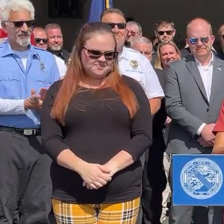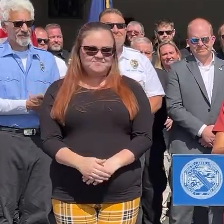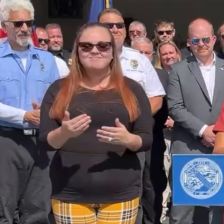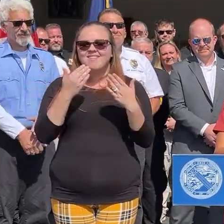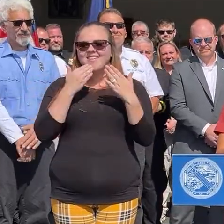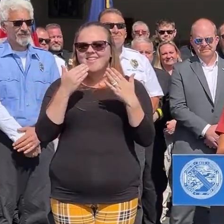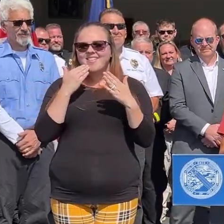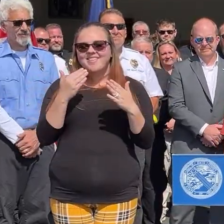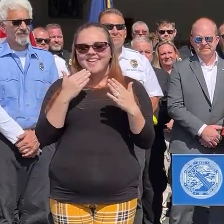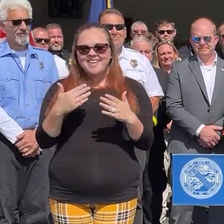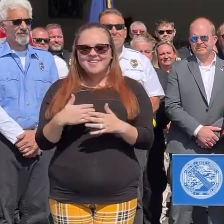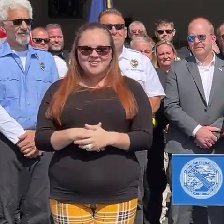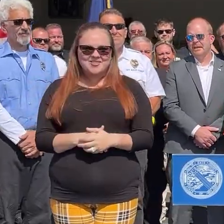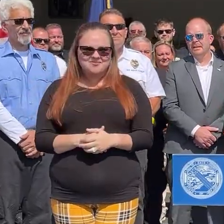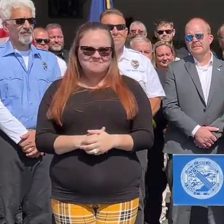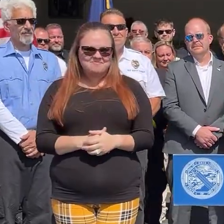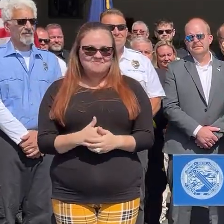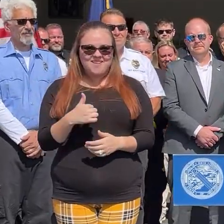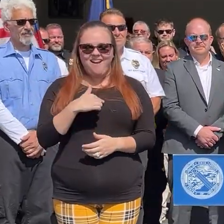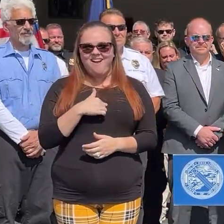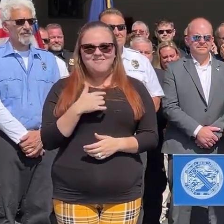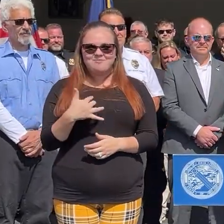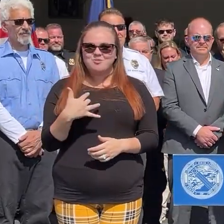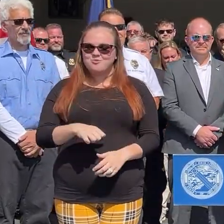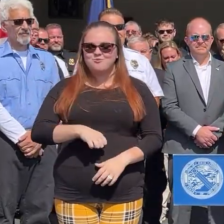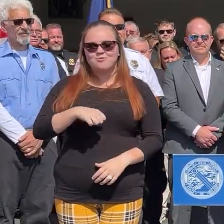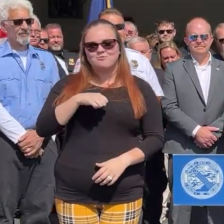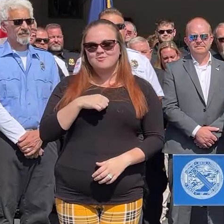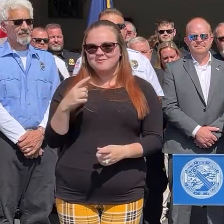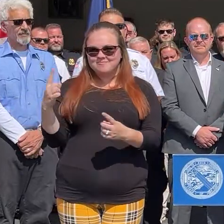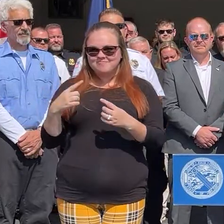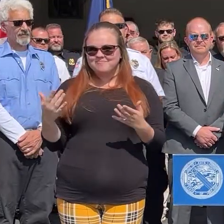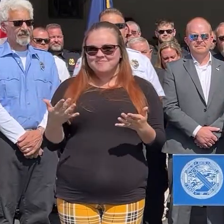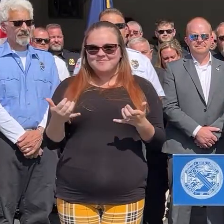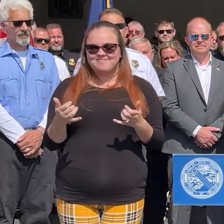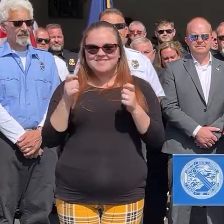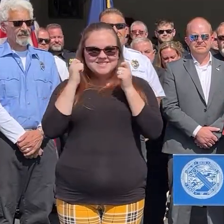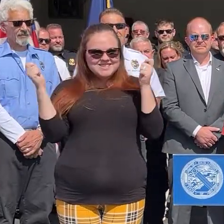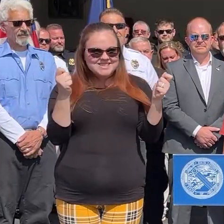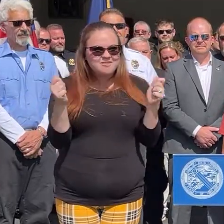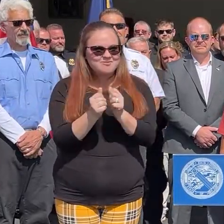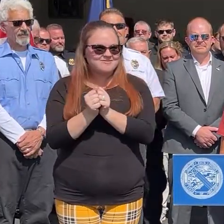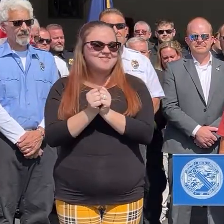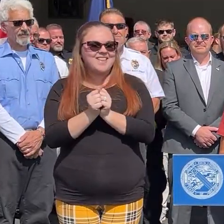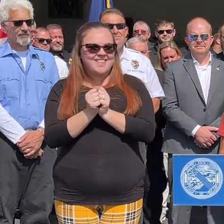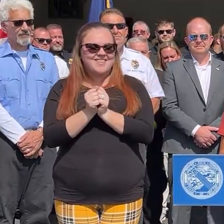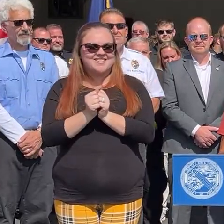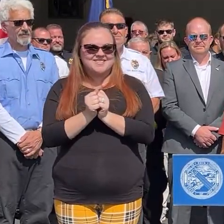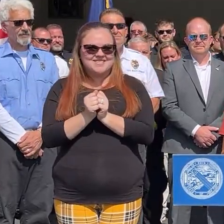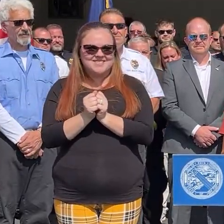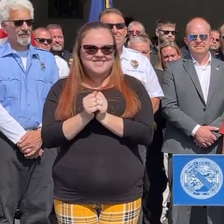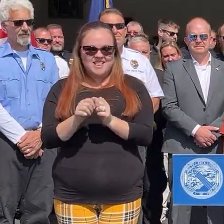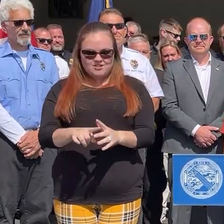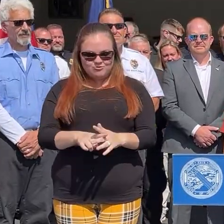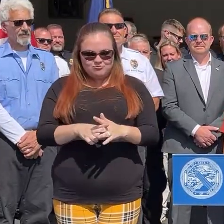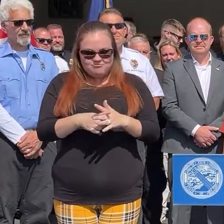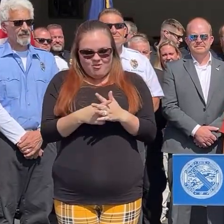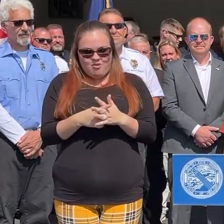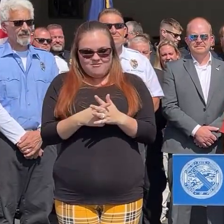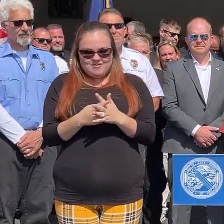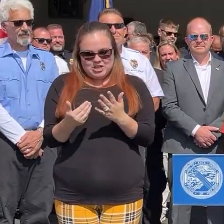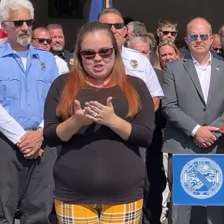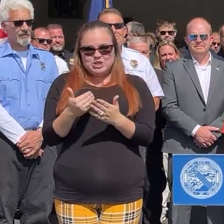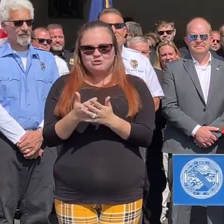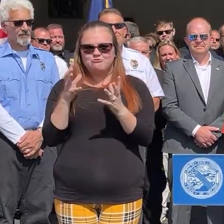Thank you, County Executive. And I'm so privileged to be here today to celebrate with everybody the start of our